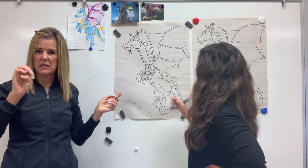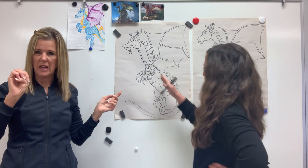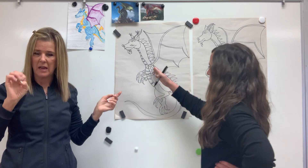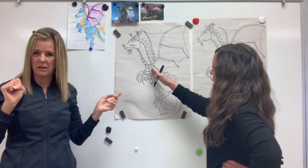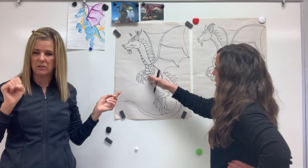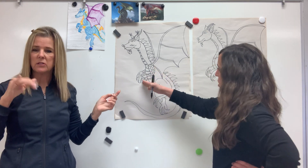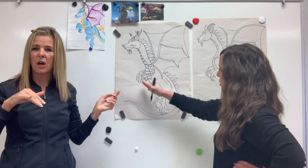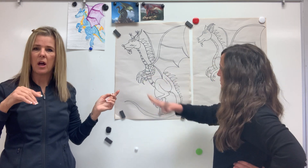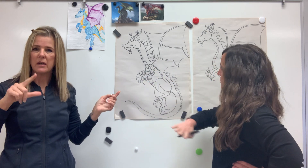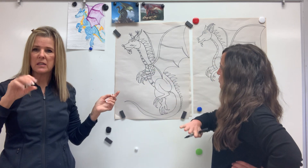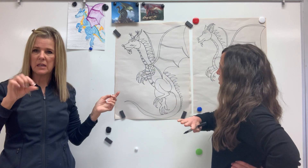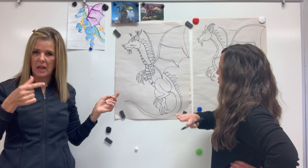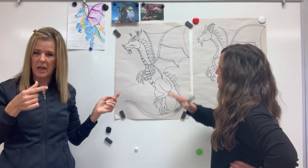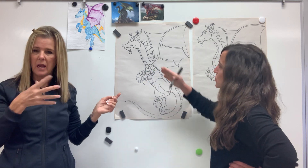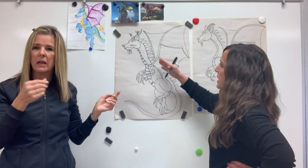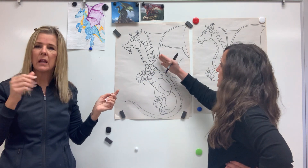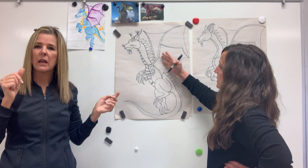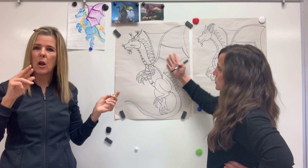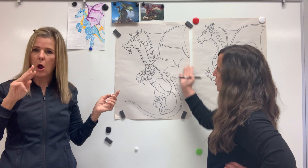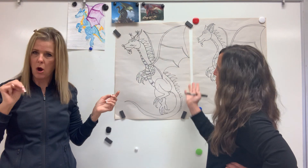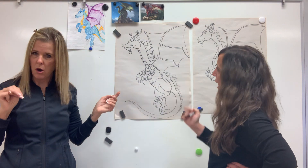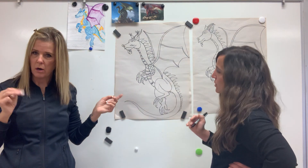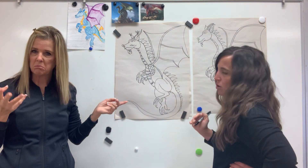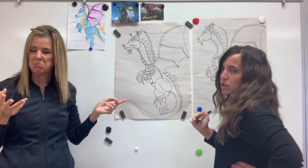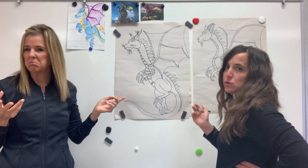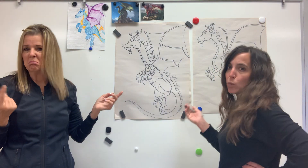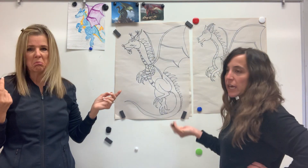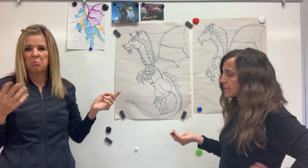his arms if you wanted to. You could add some